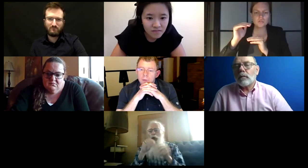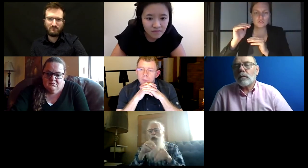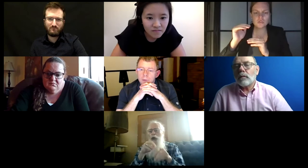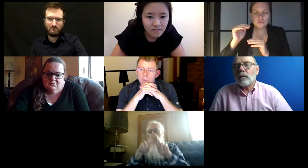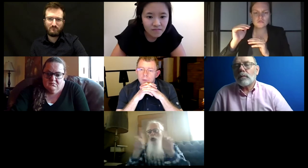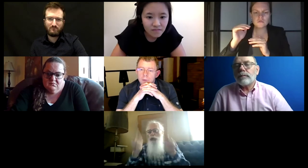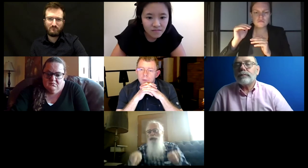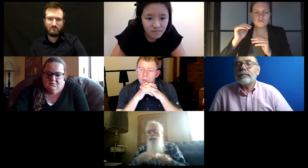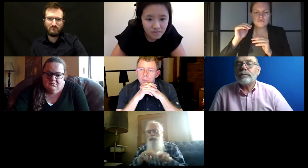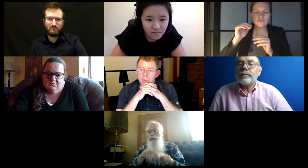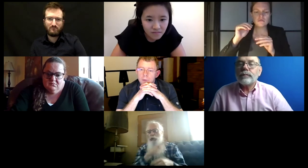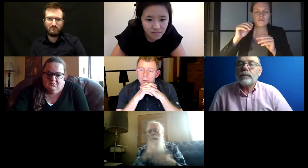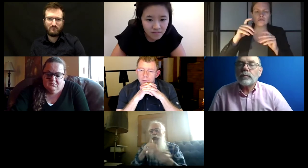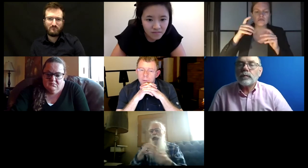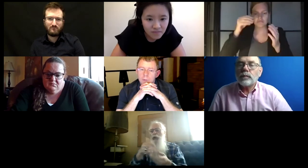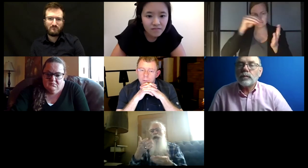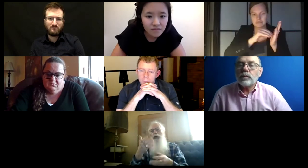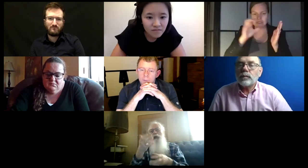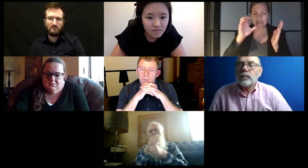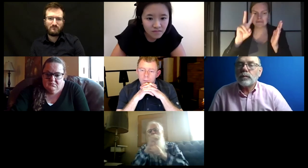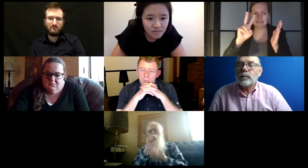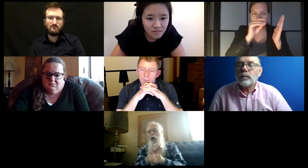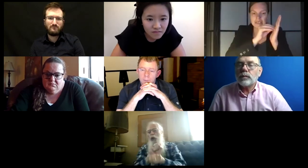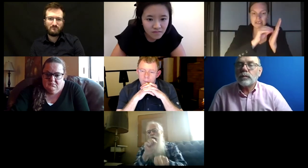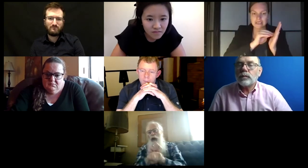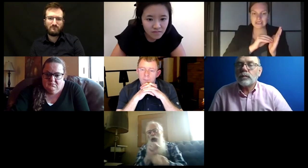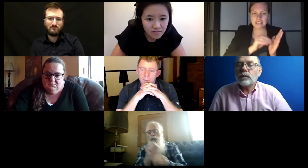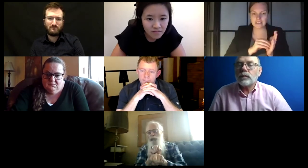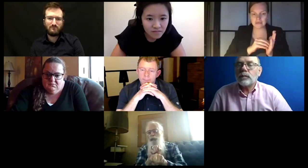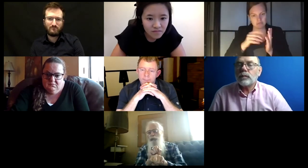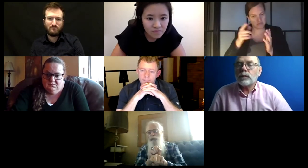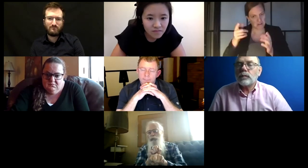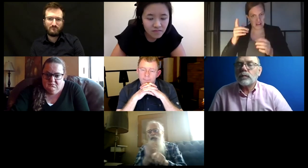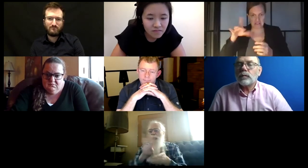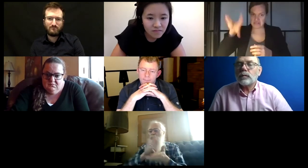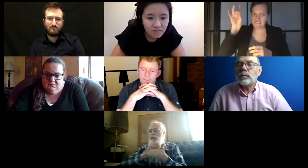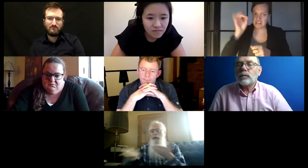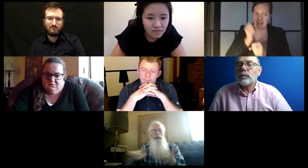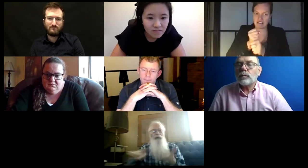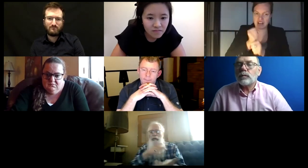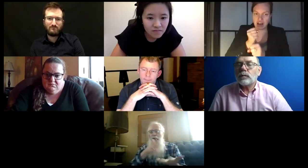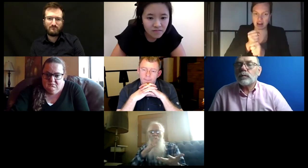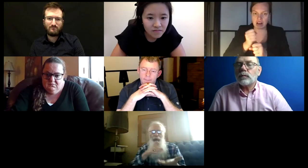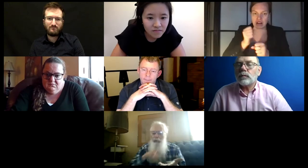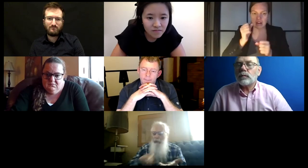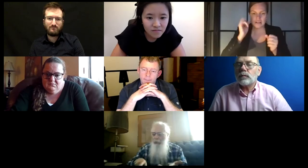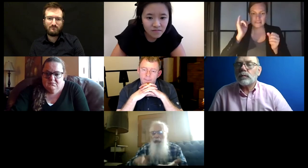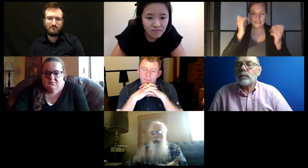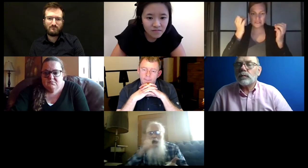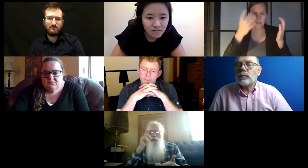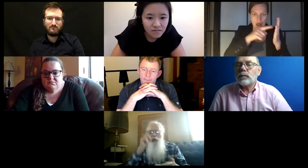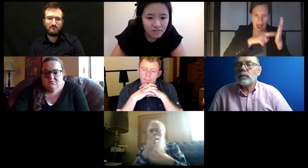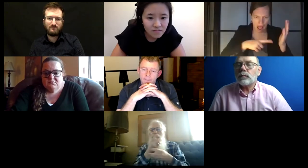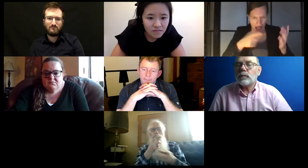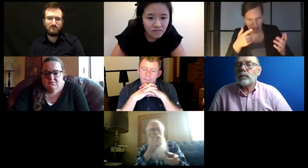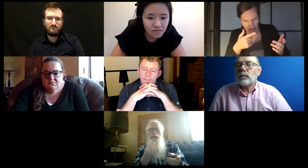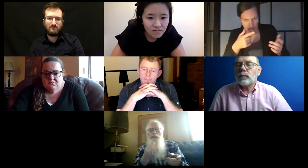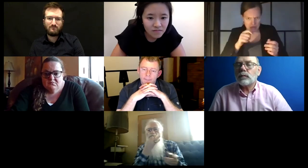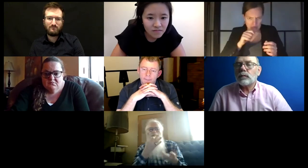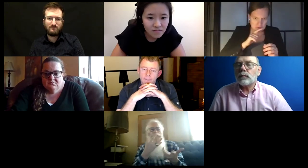and other safety courses that they should have on their resume to help them find a job. Without these skills,